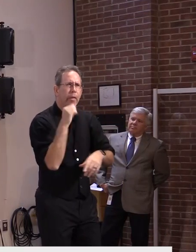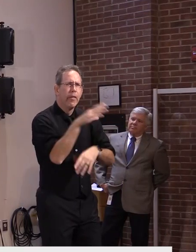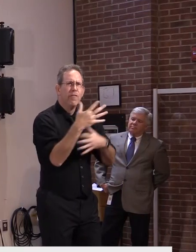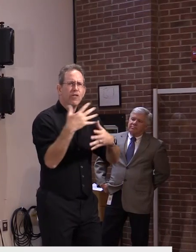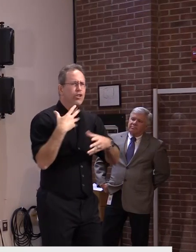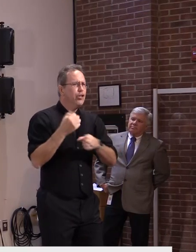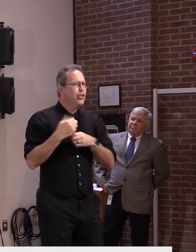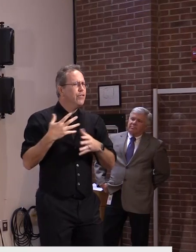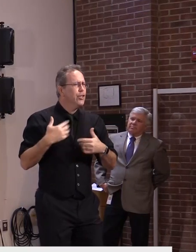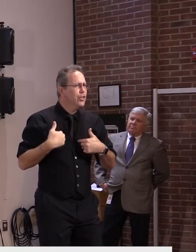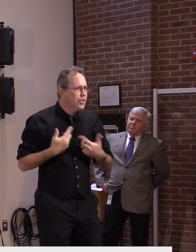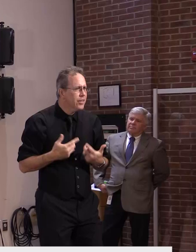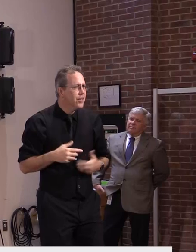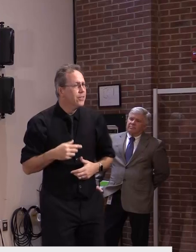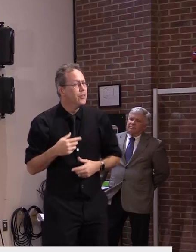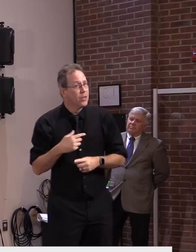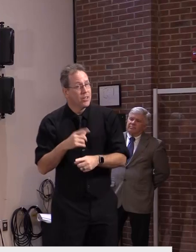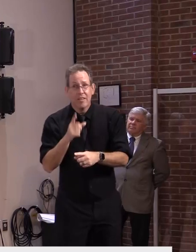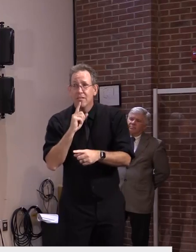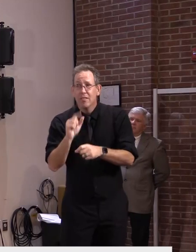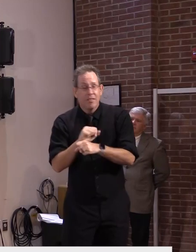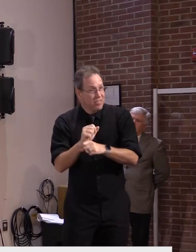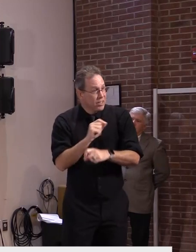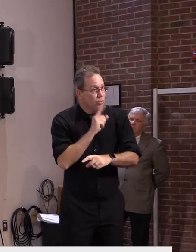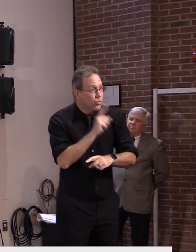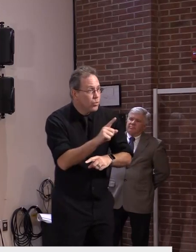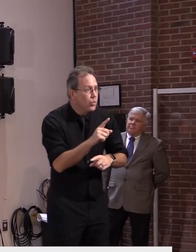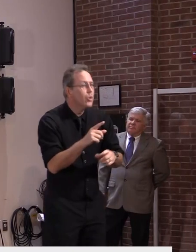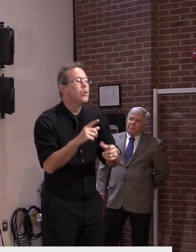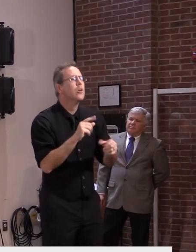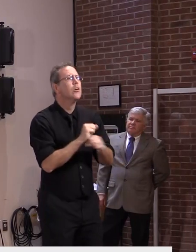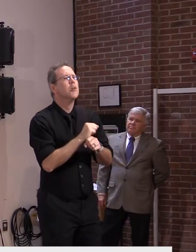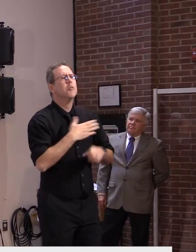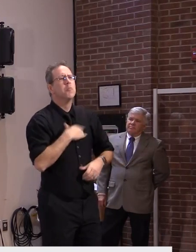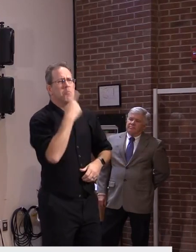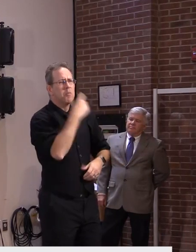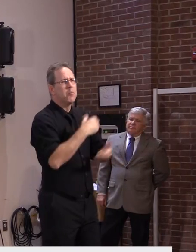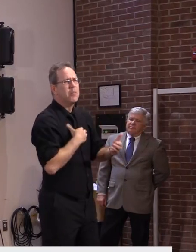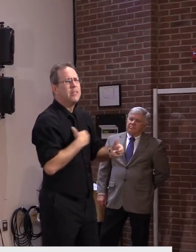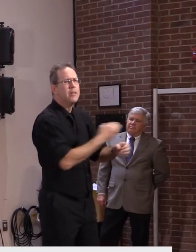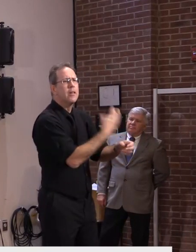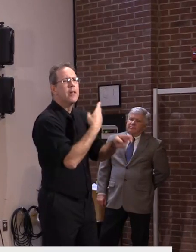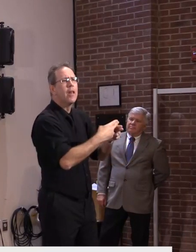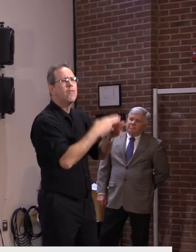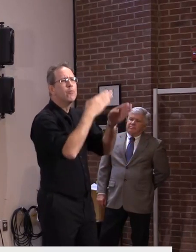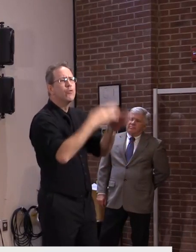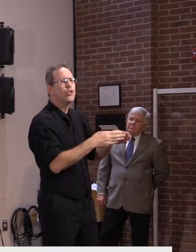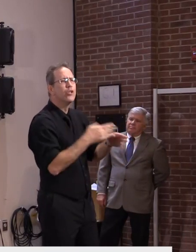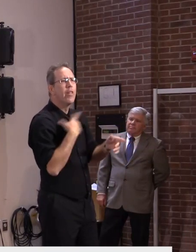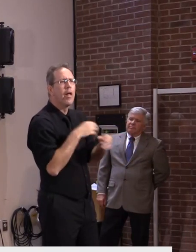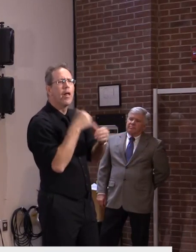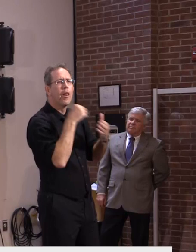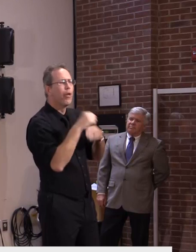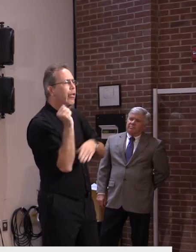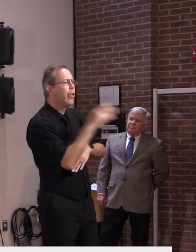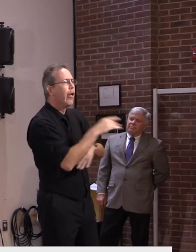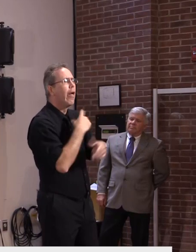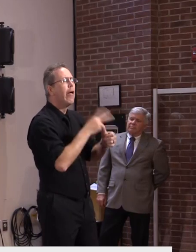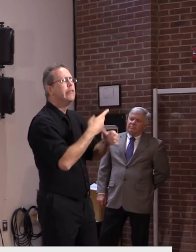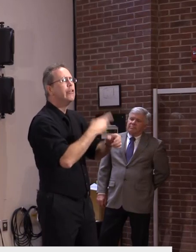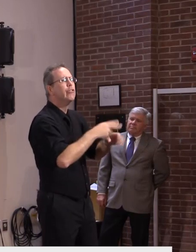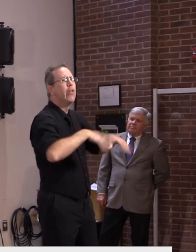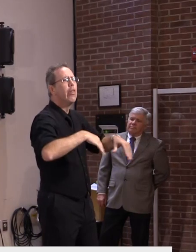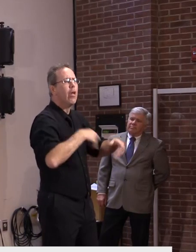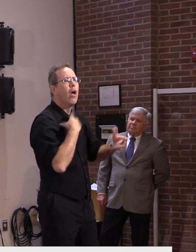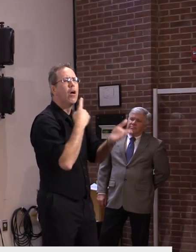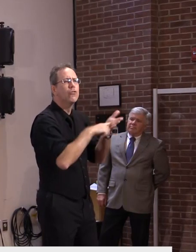true. So if I could get the information on the person, at least that you're aware of, we can do a sort of root cause